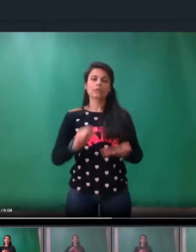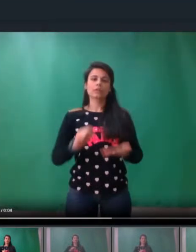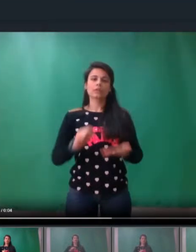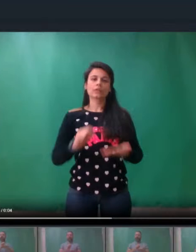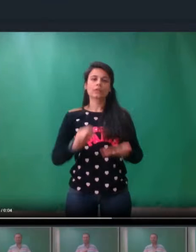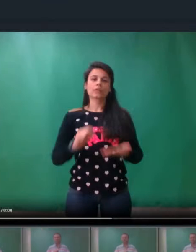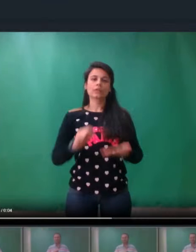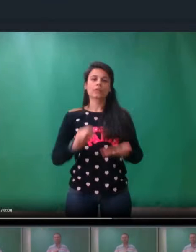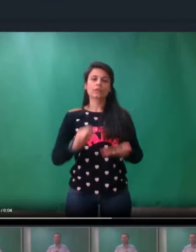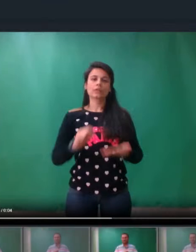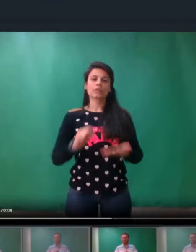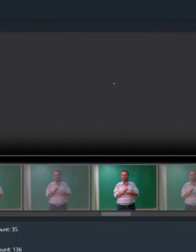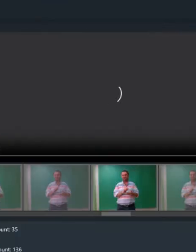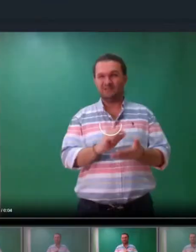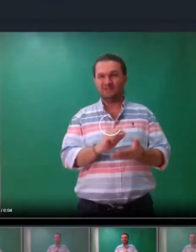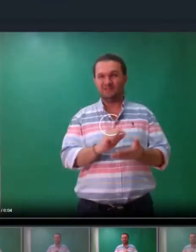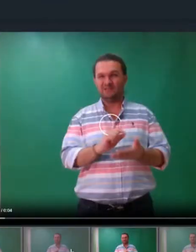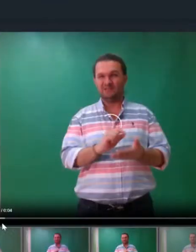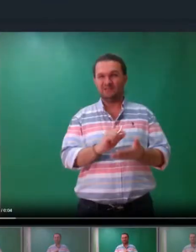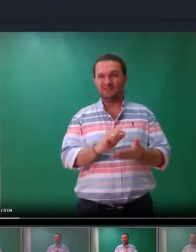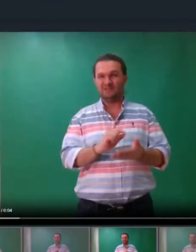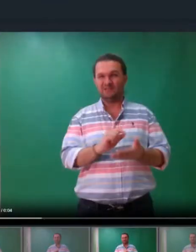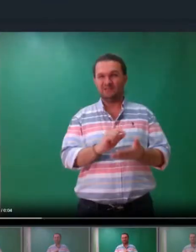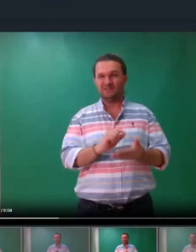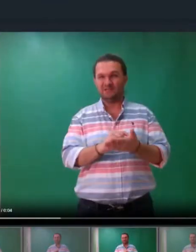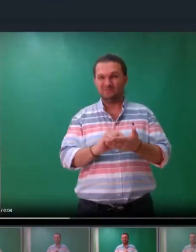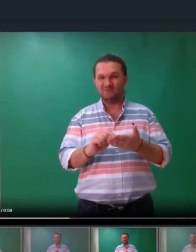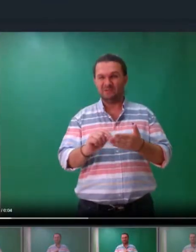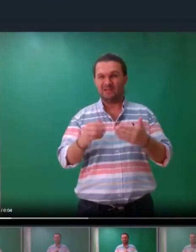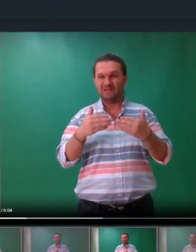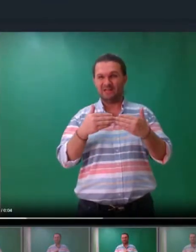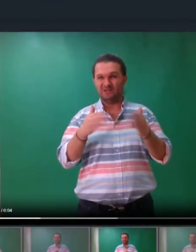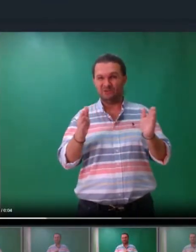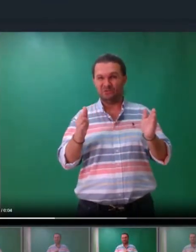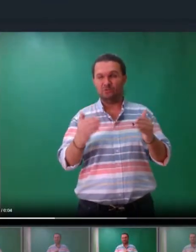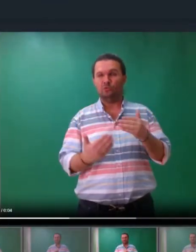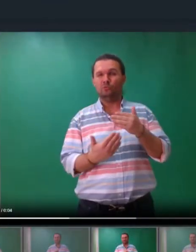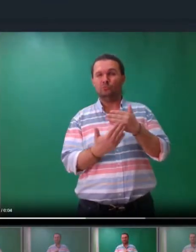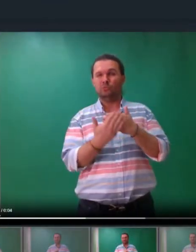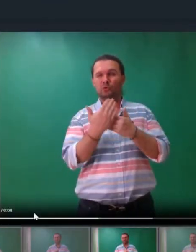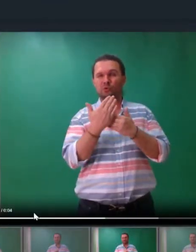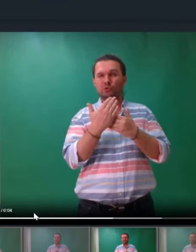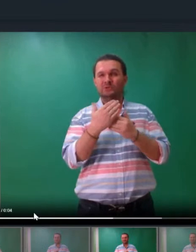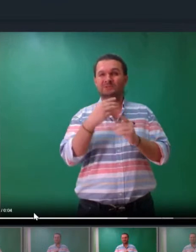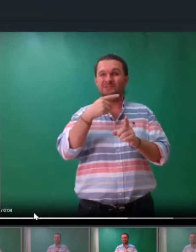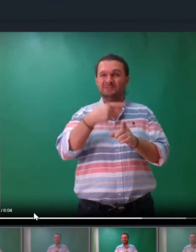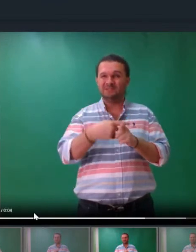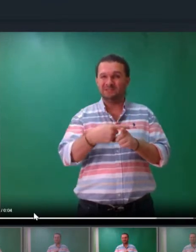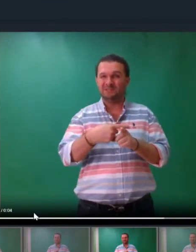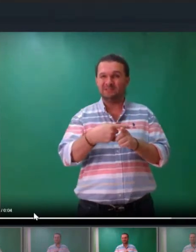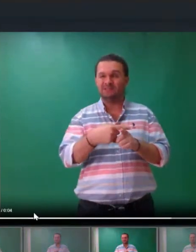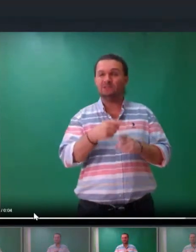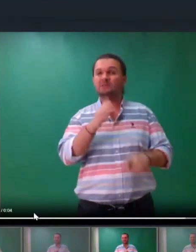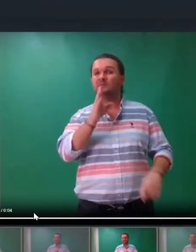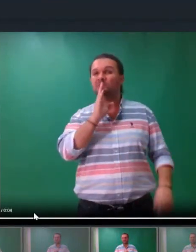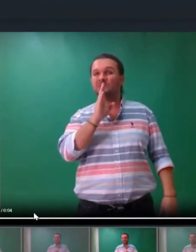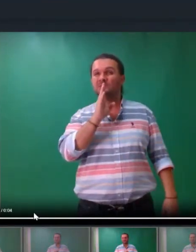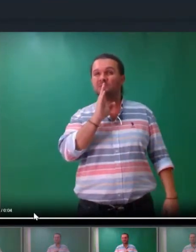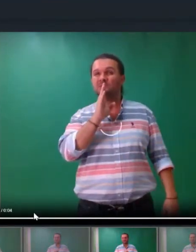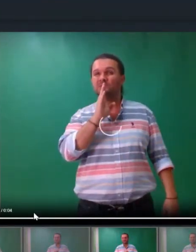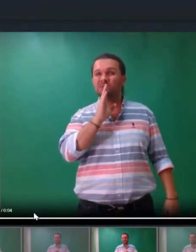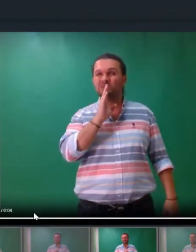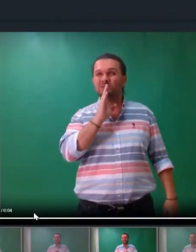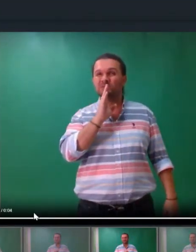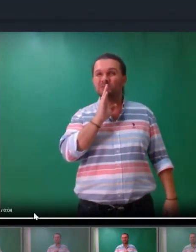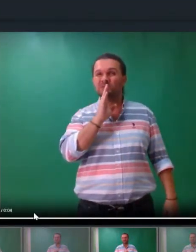frame count, and you can pick whatever video you want and play it, and you can see.